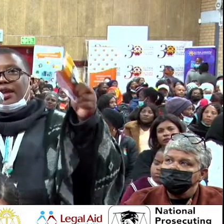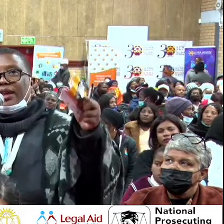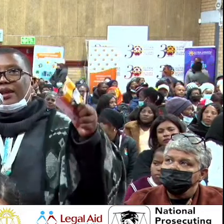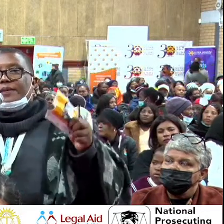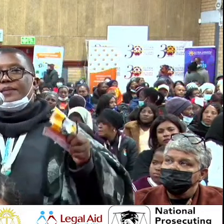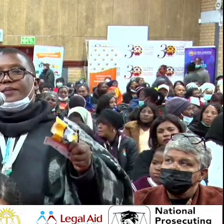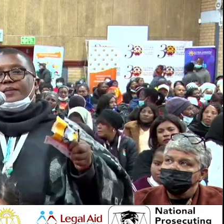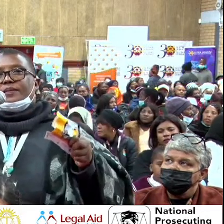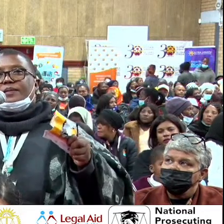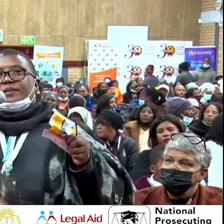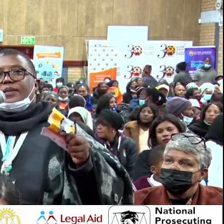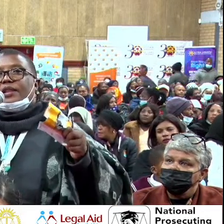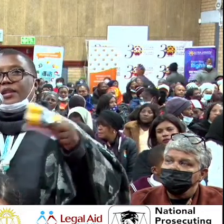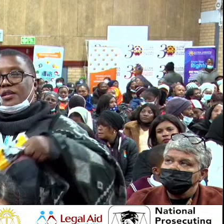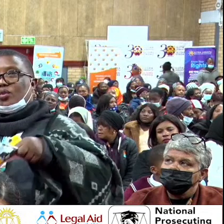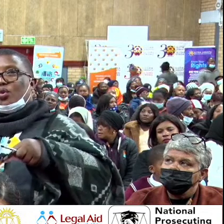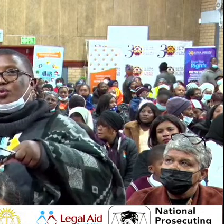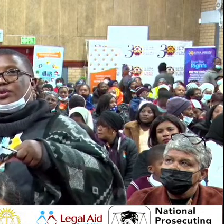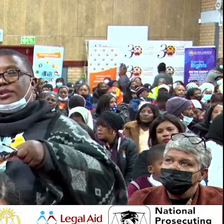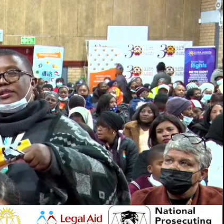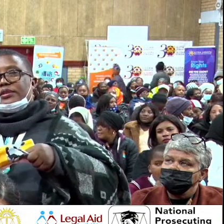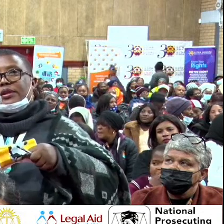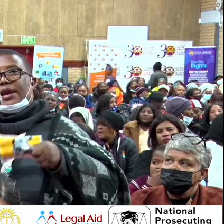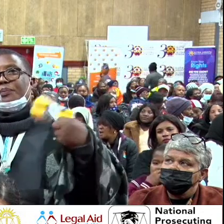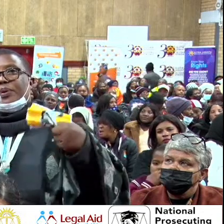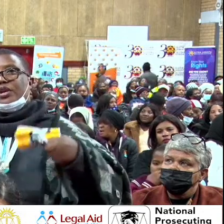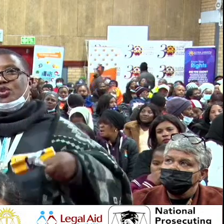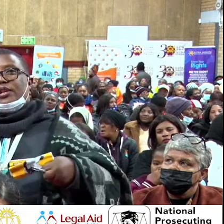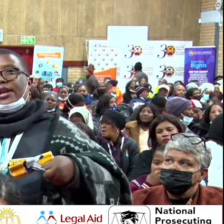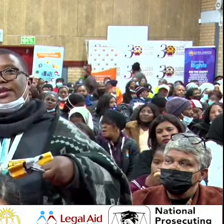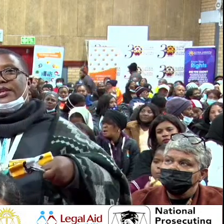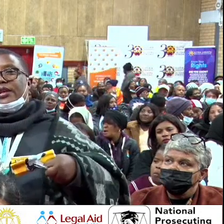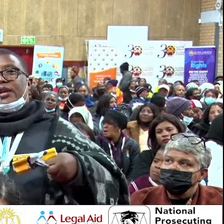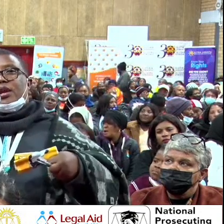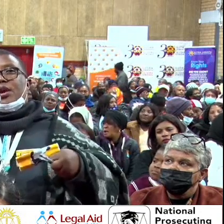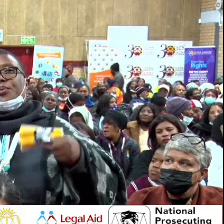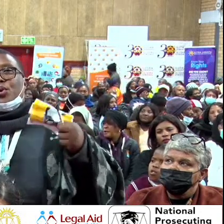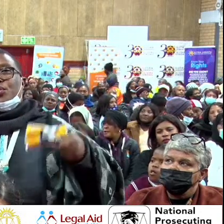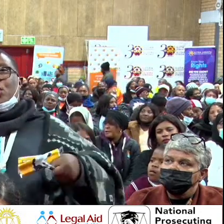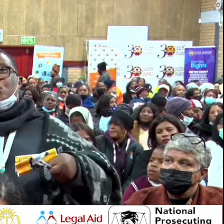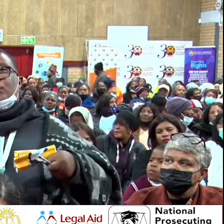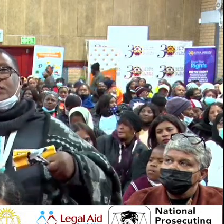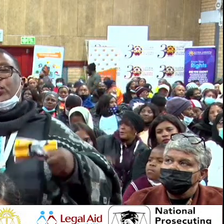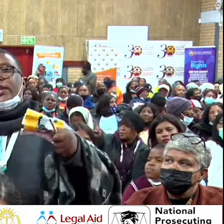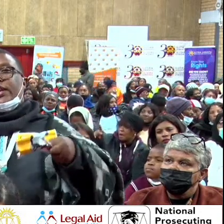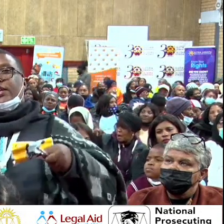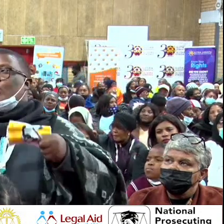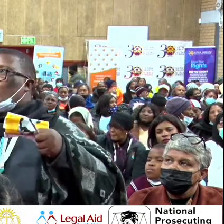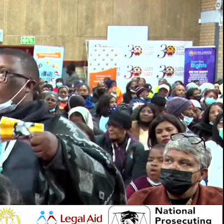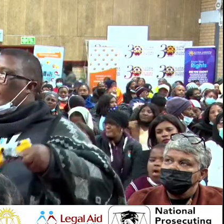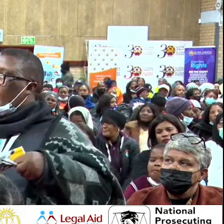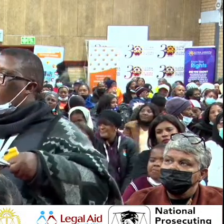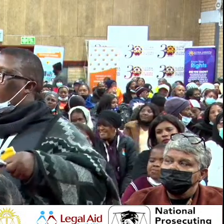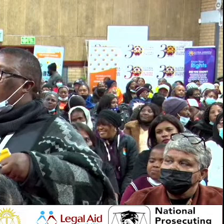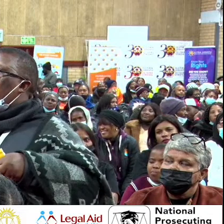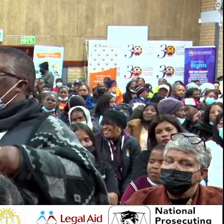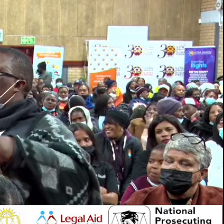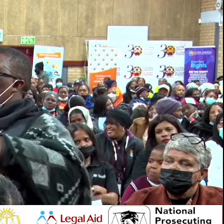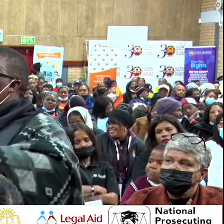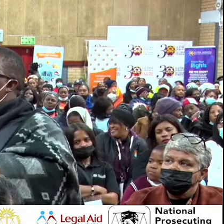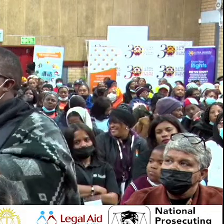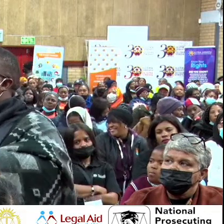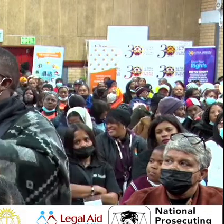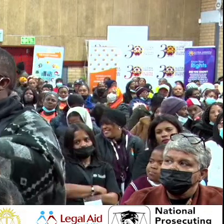Then this community, I personally proposed we need to have